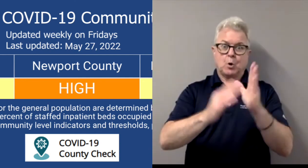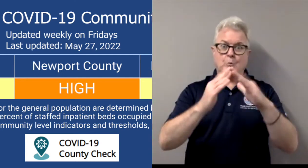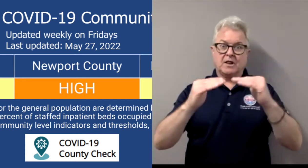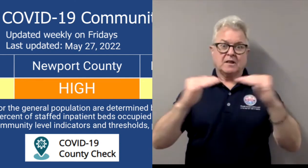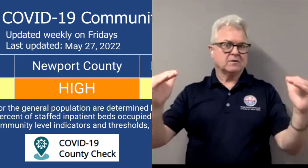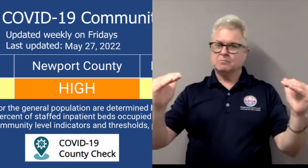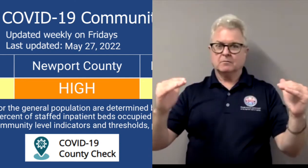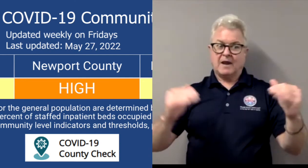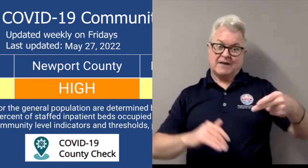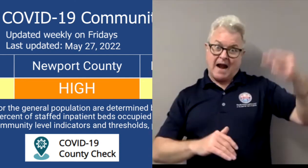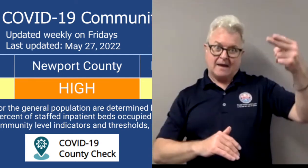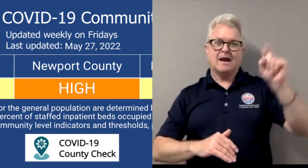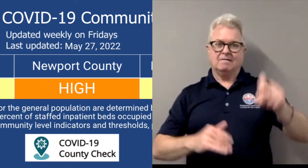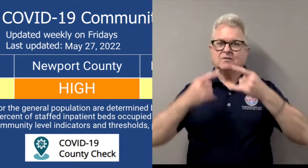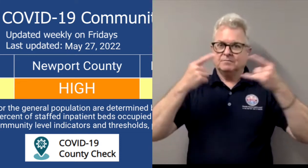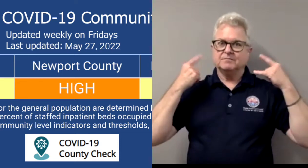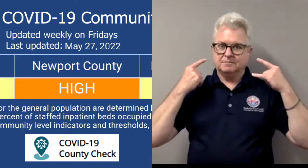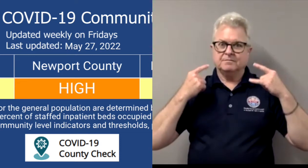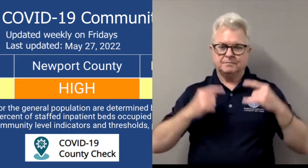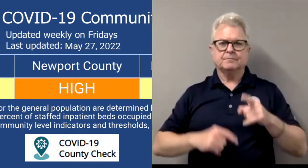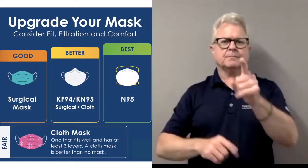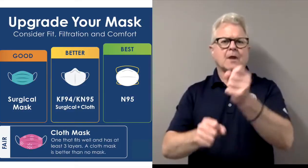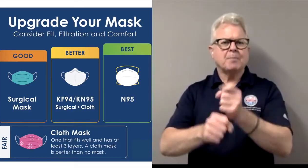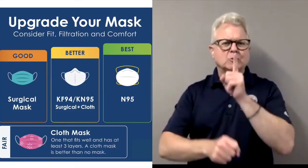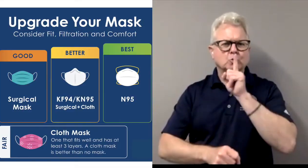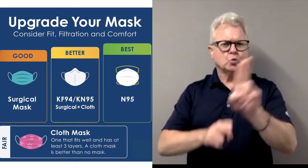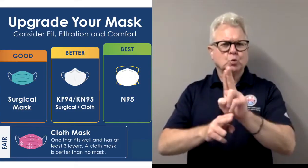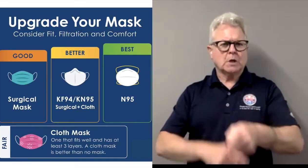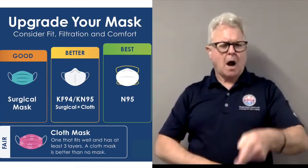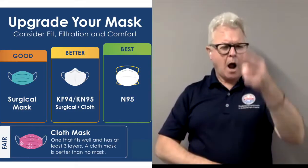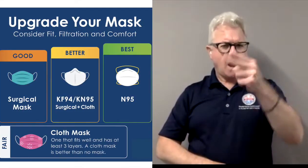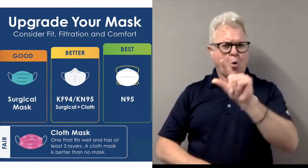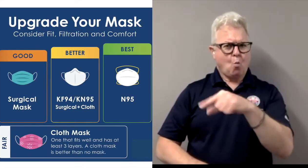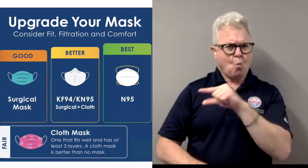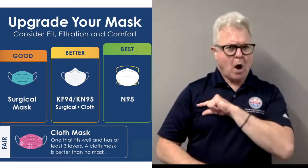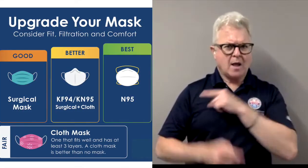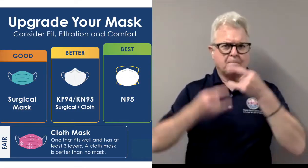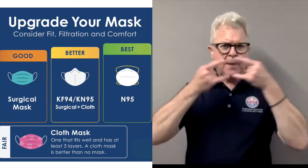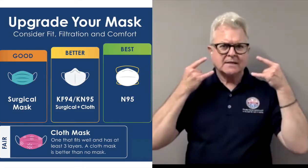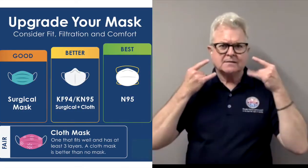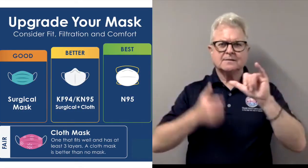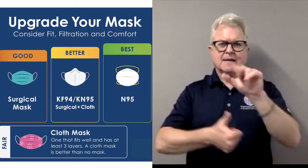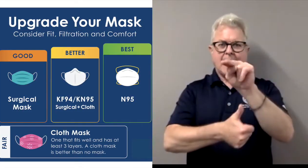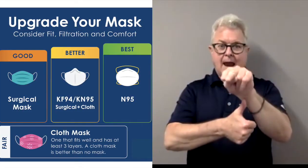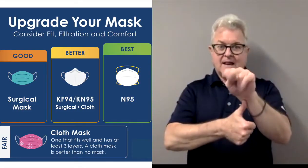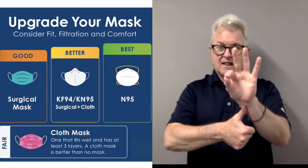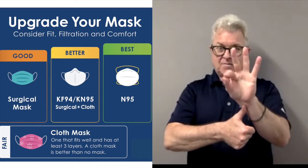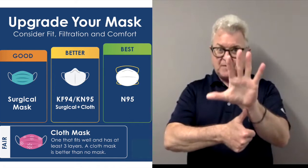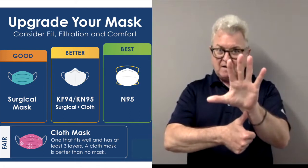level of COVID vaccine 19, make sure that you're wearing a mask, and make sure that the mask that you're wearing